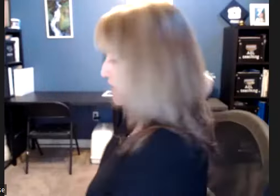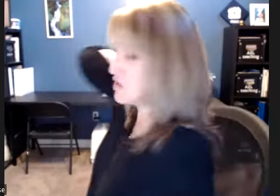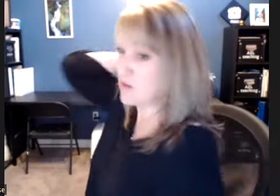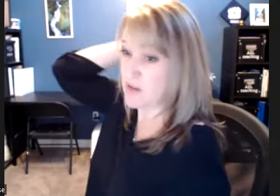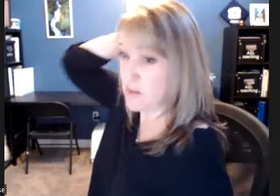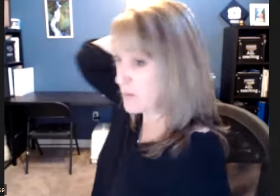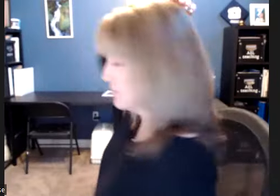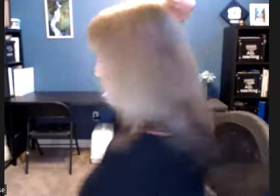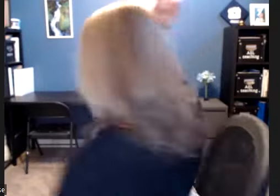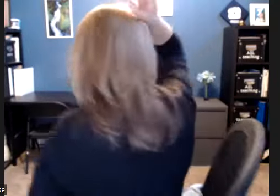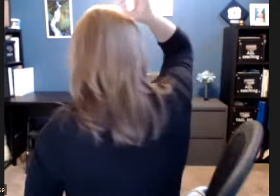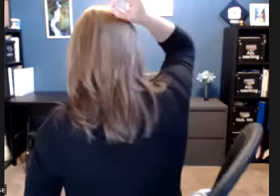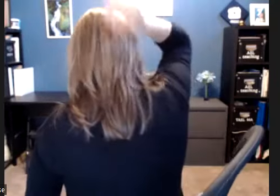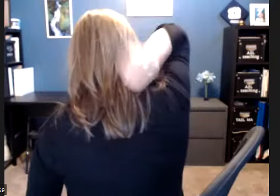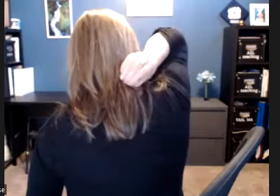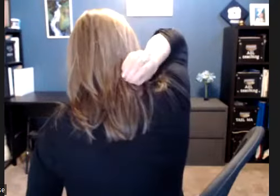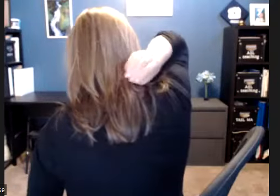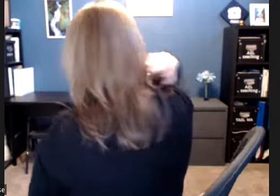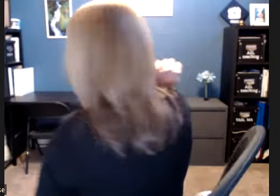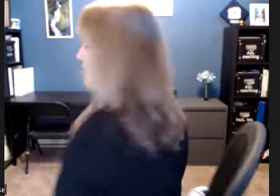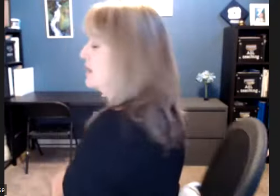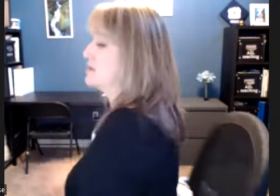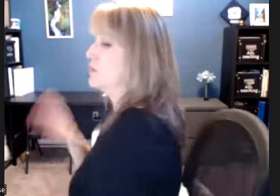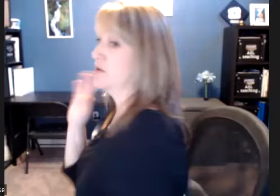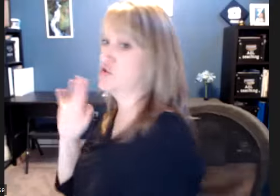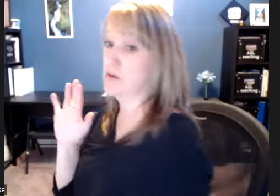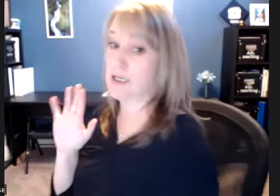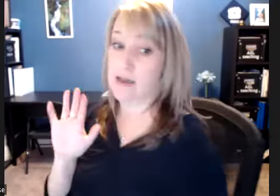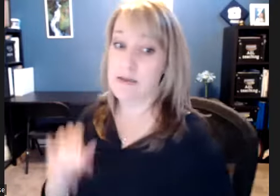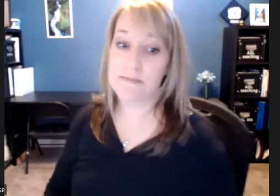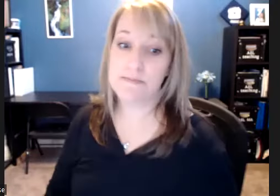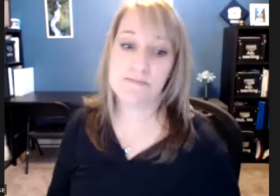So the ponytail part is with your dominant hand.